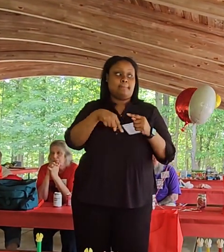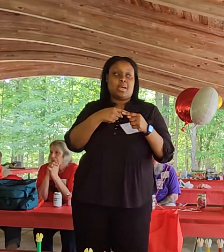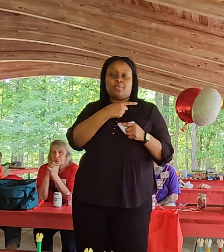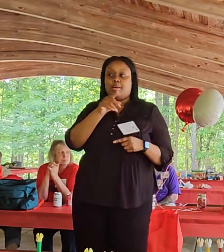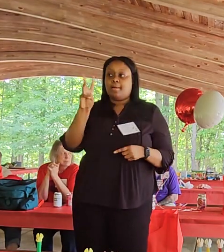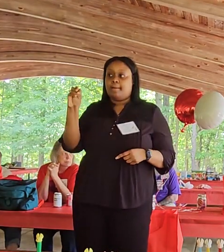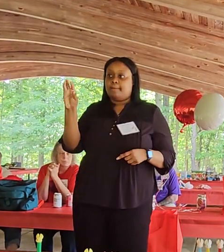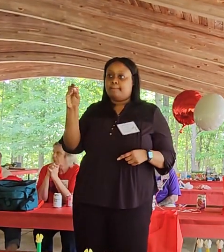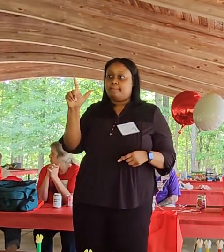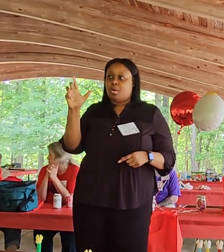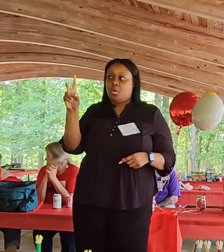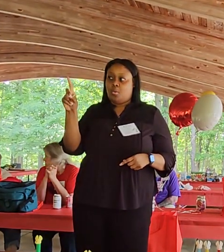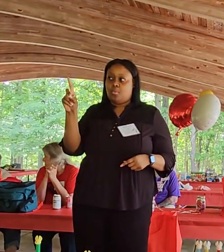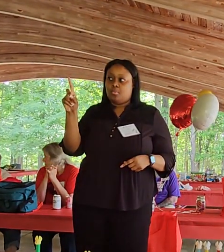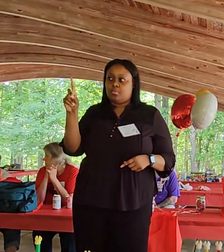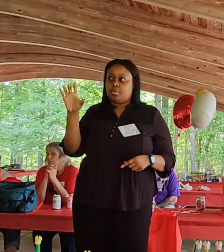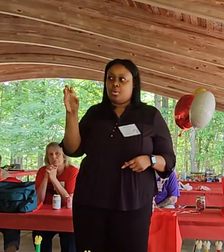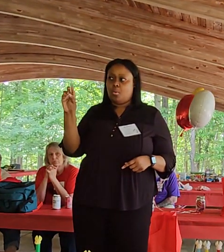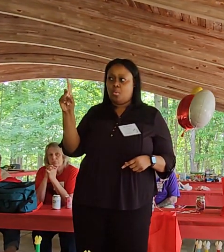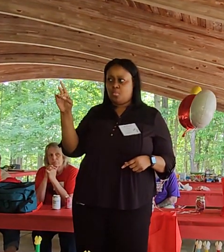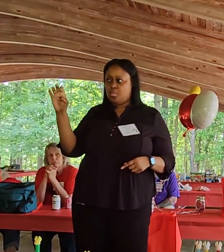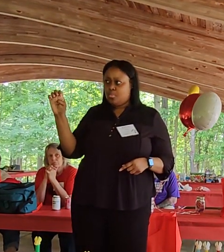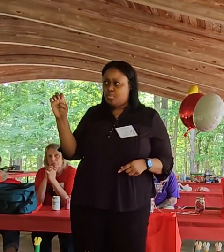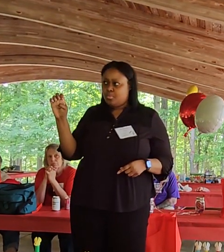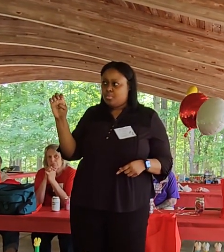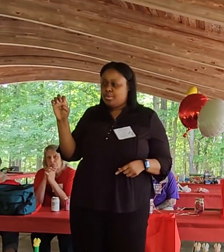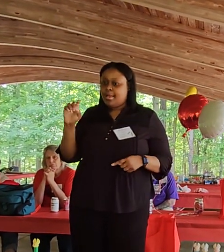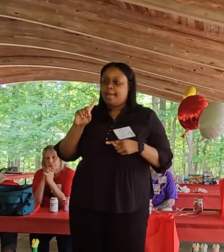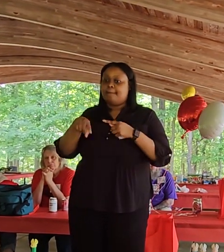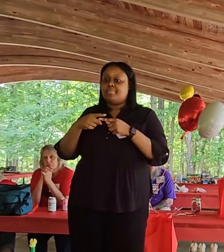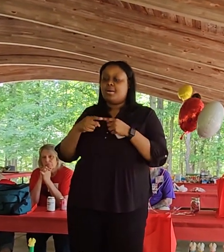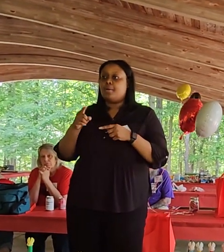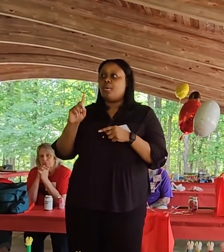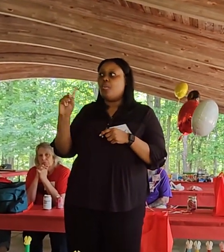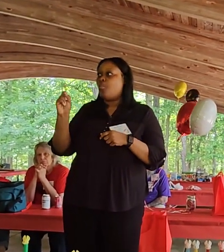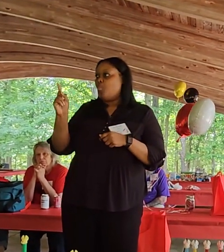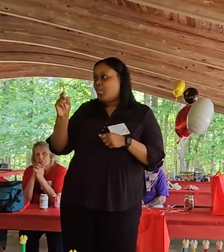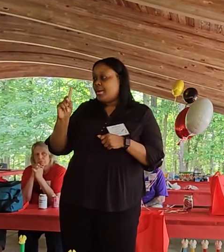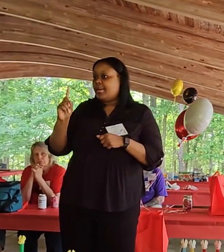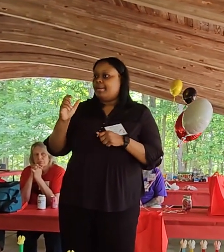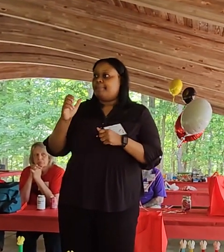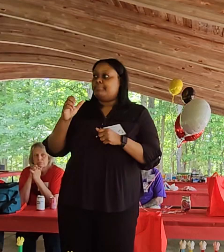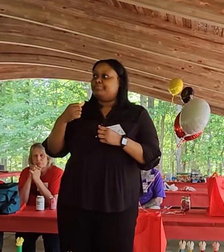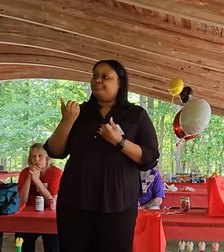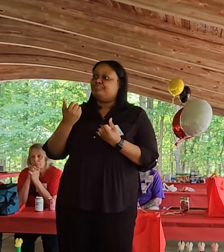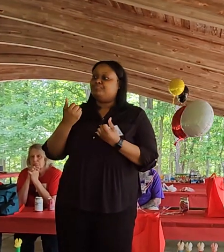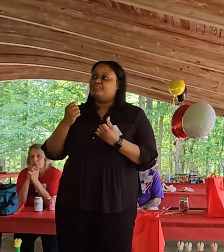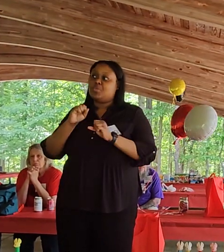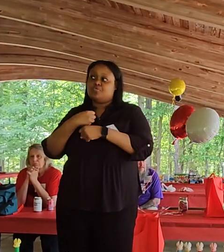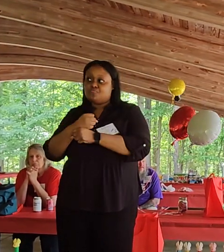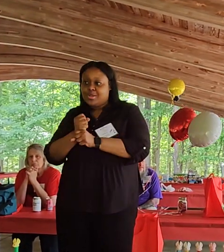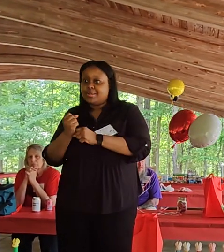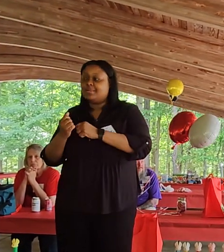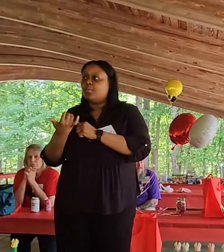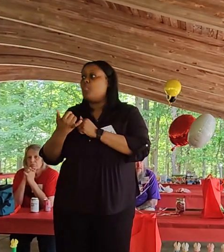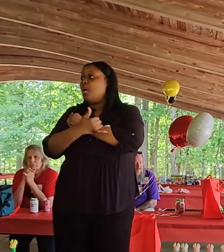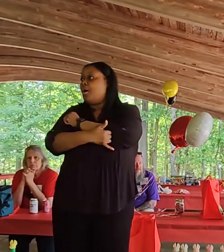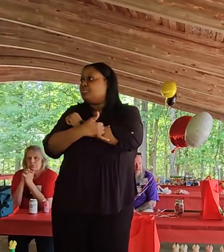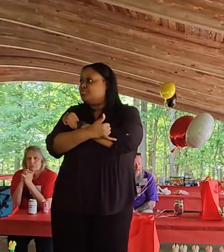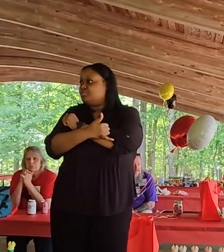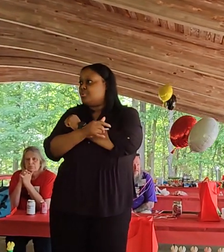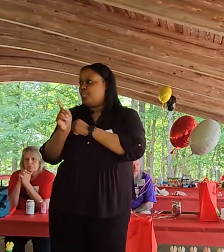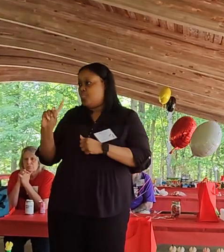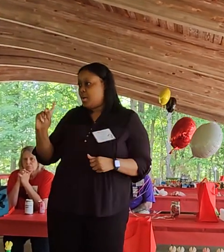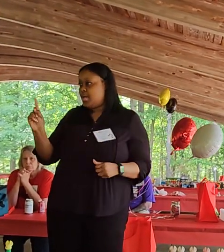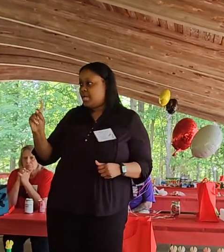code, and so this talks to you about a little bit about what country it was made in. And I'll just pass it around so you'll see what those little numbers